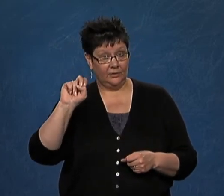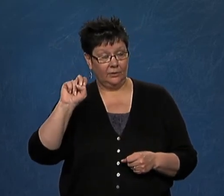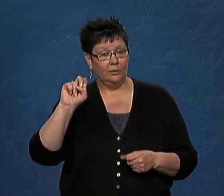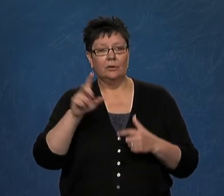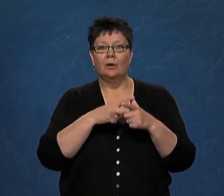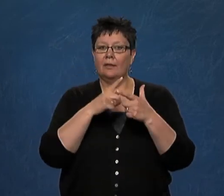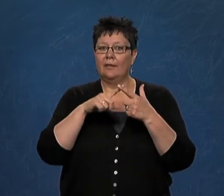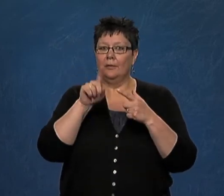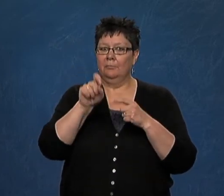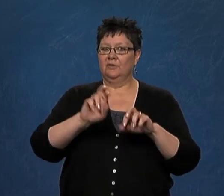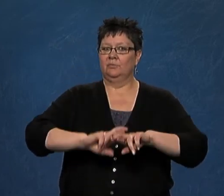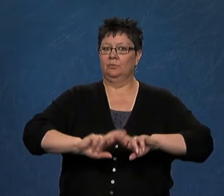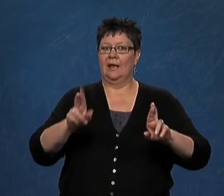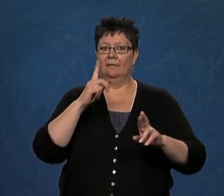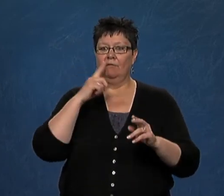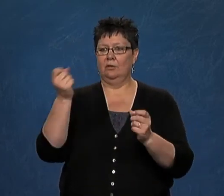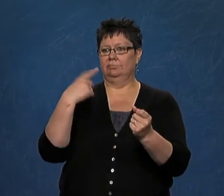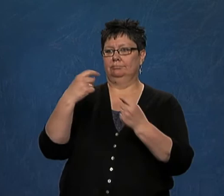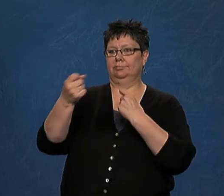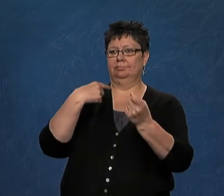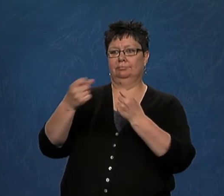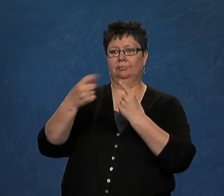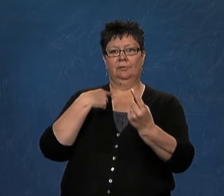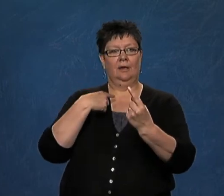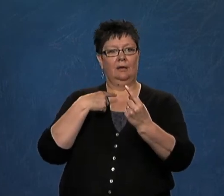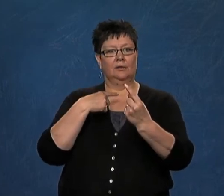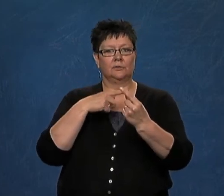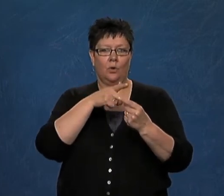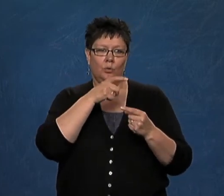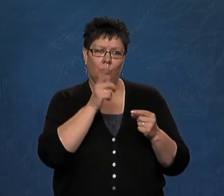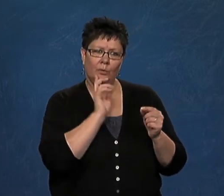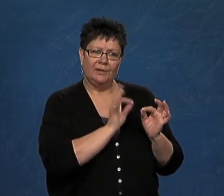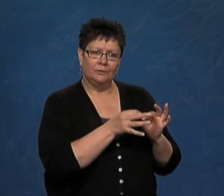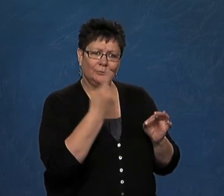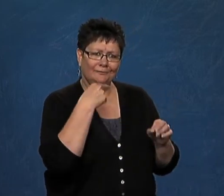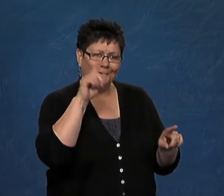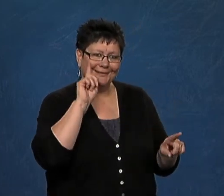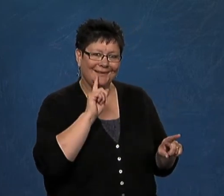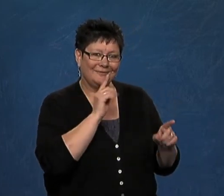If they do a full voir dire, they have to be prepared to answer questions.